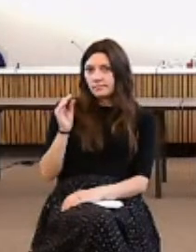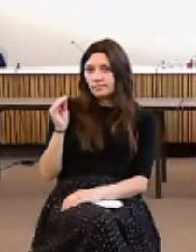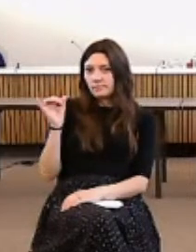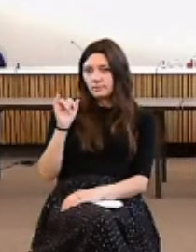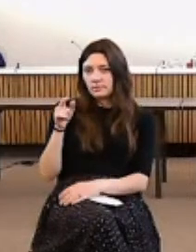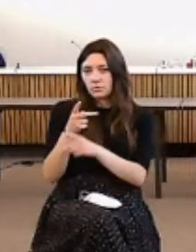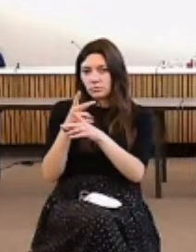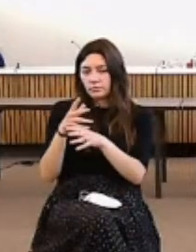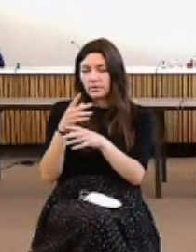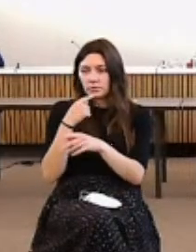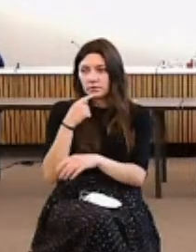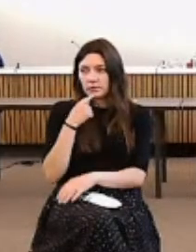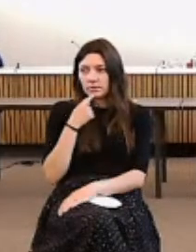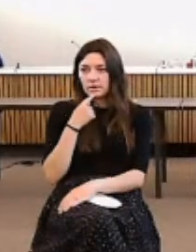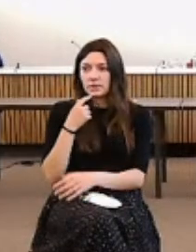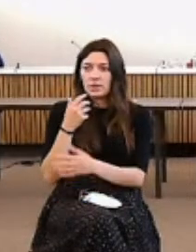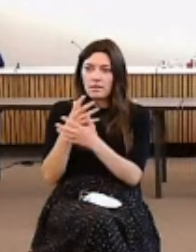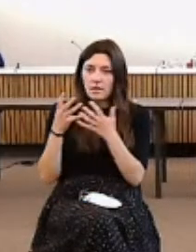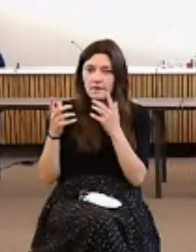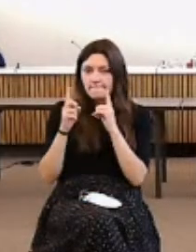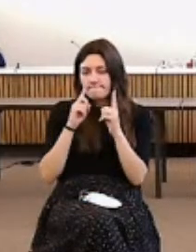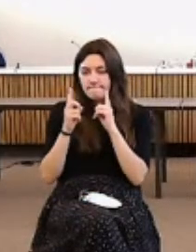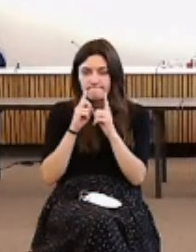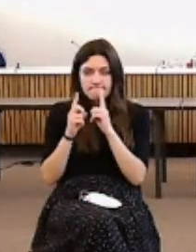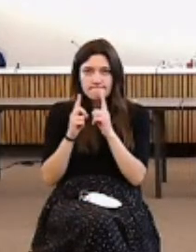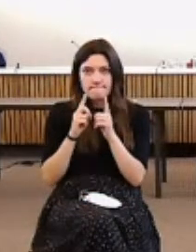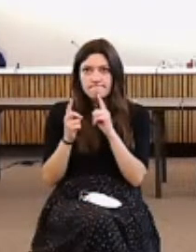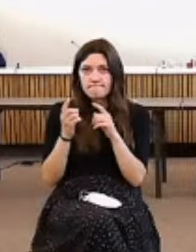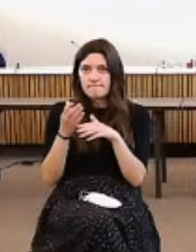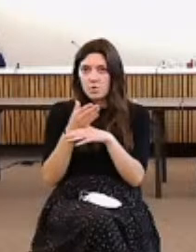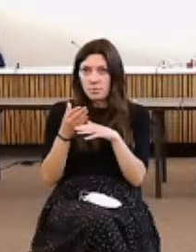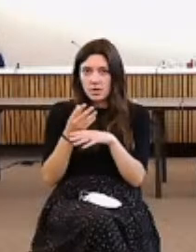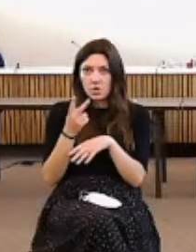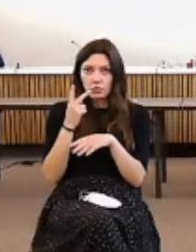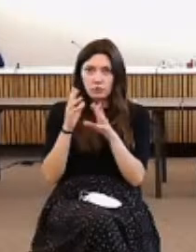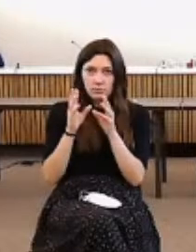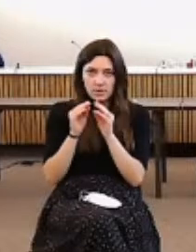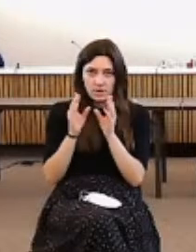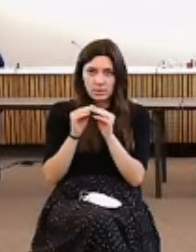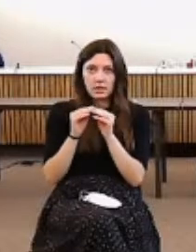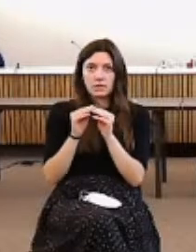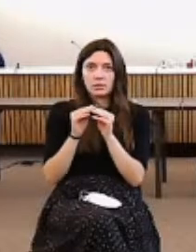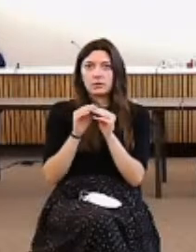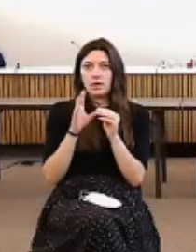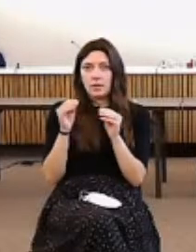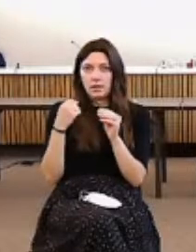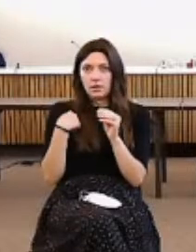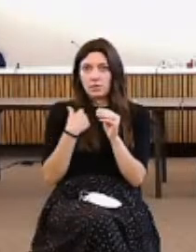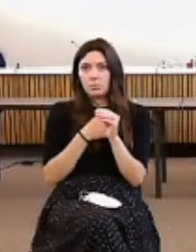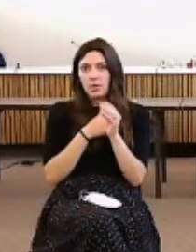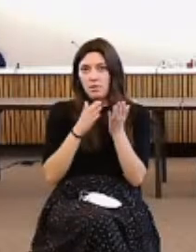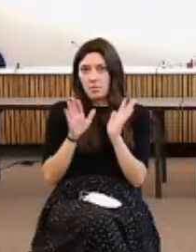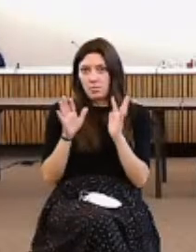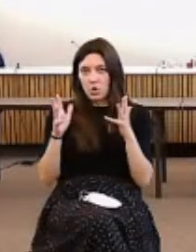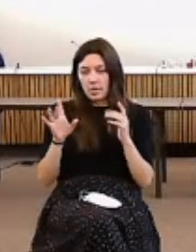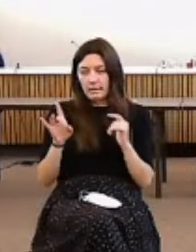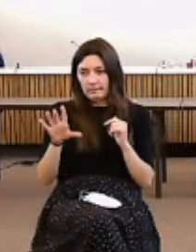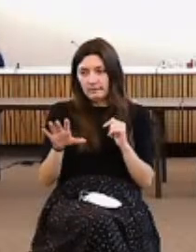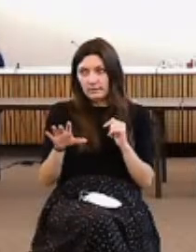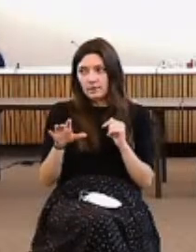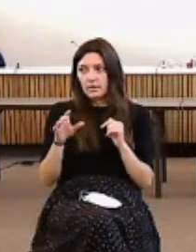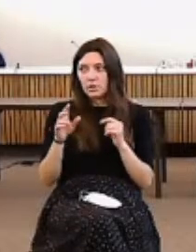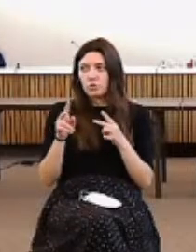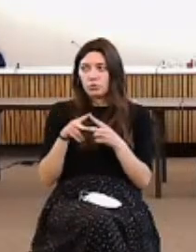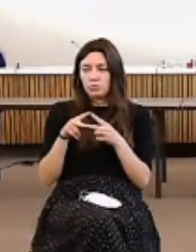lot of conversation back and forth, the two different meetings with the public, and we gave insight. Two questions off that. I